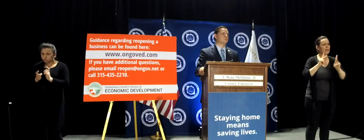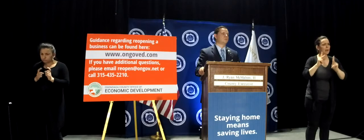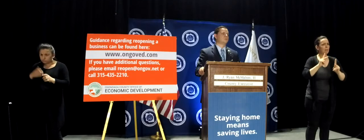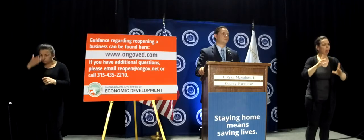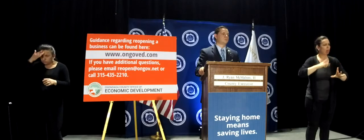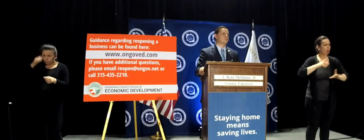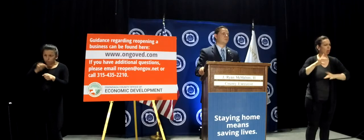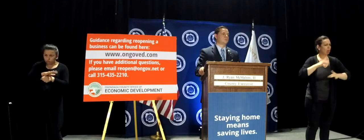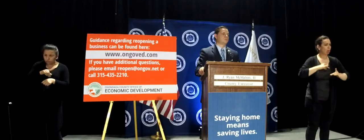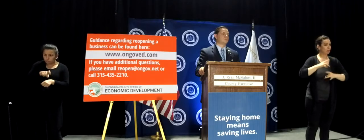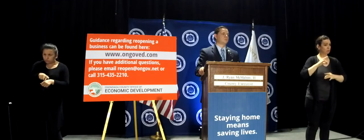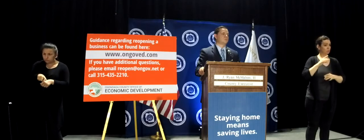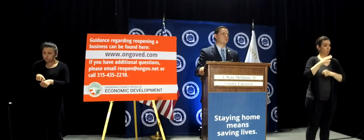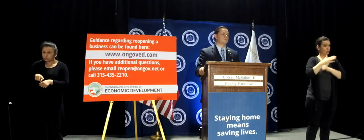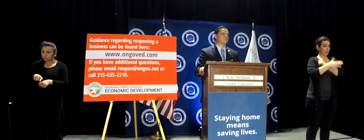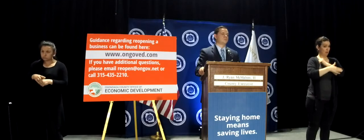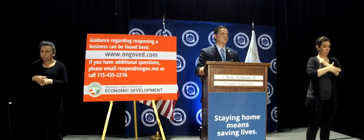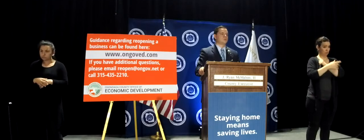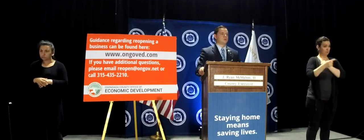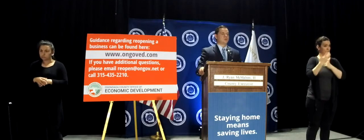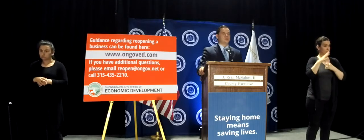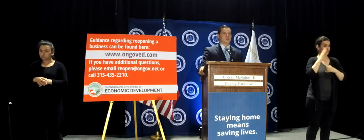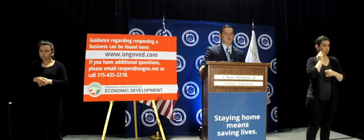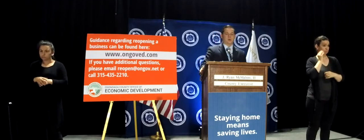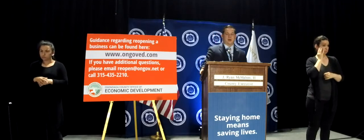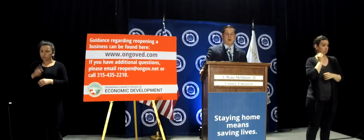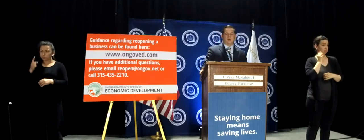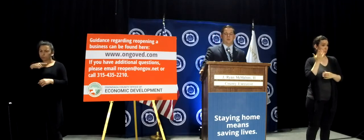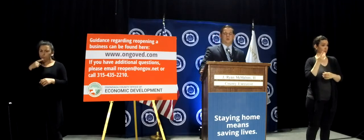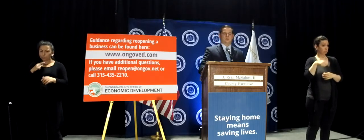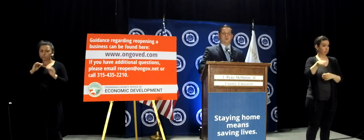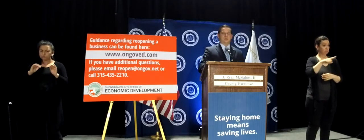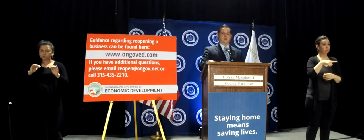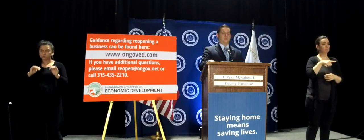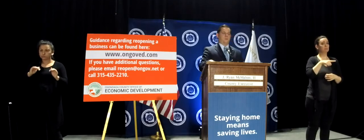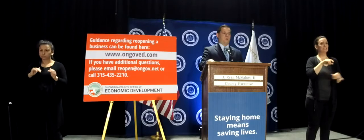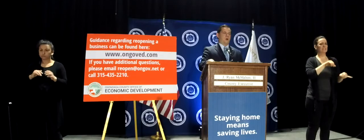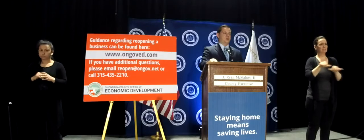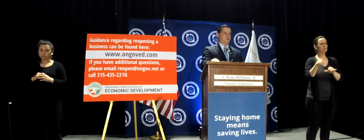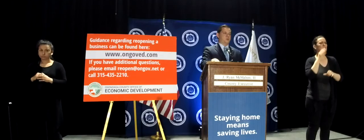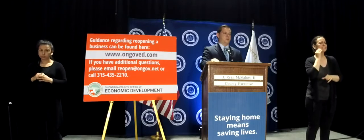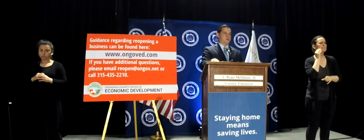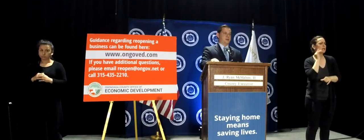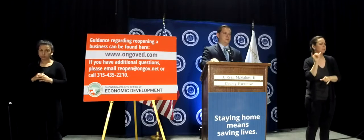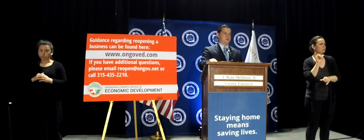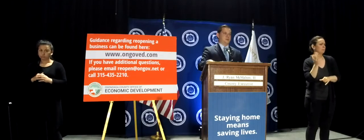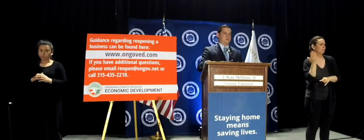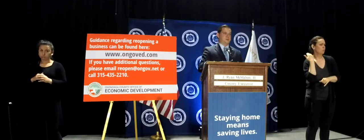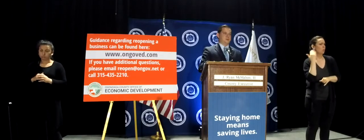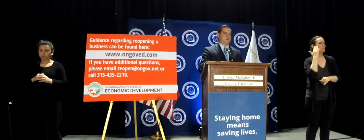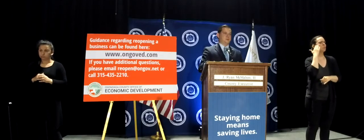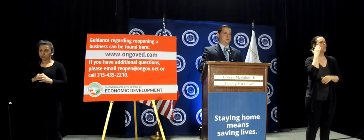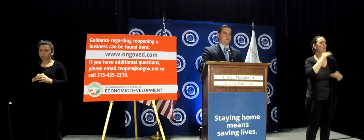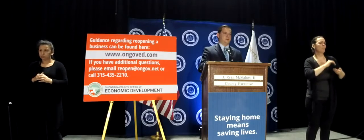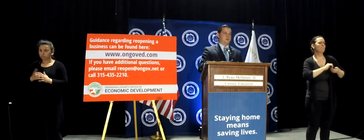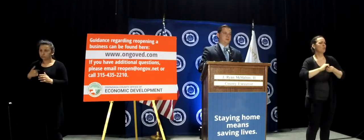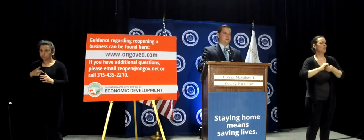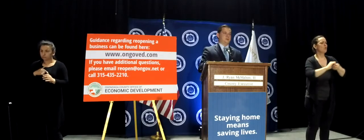similar things and who those contact tracers are that you train? Sure. So right now there's a partnership with the state. There's